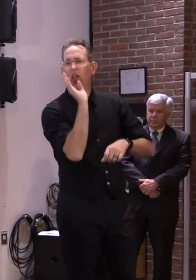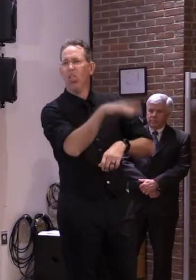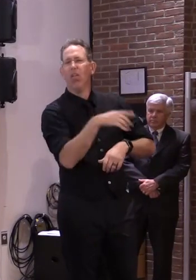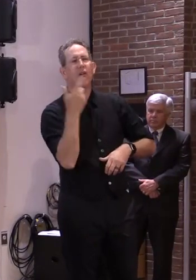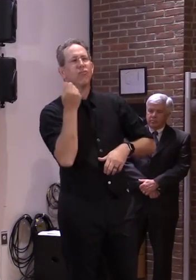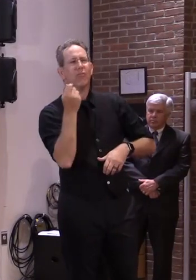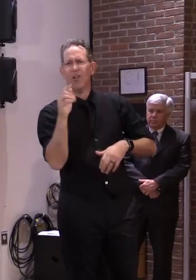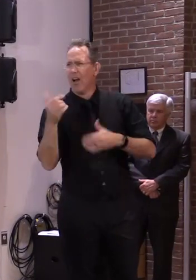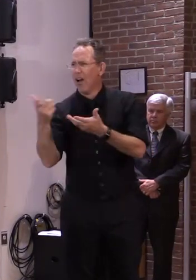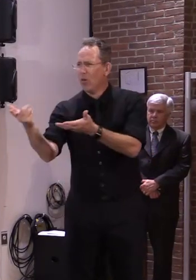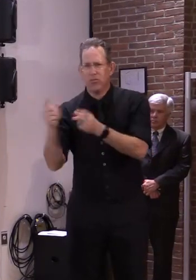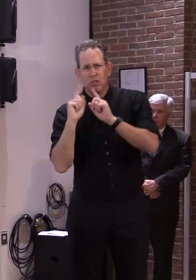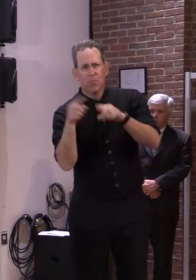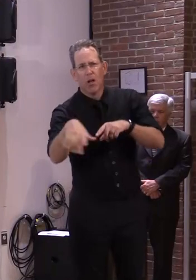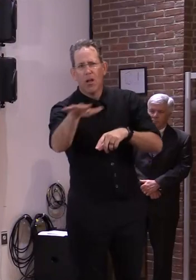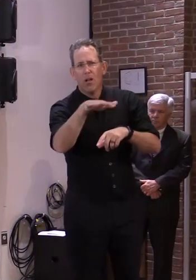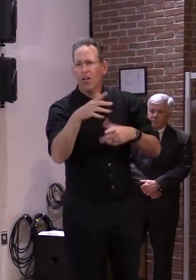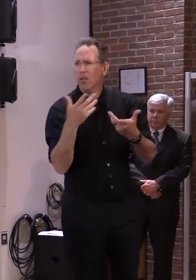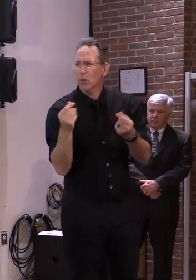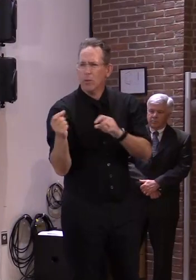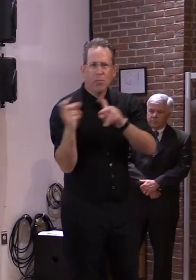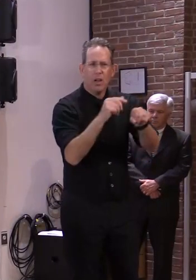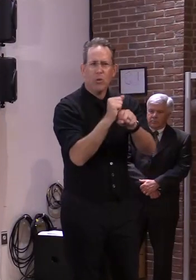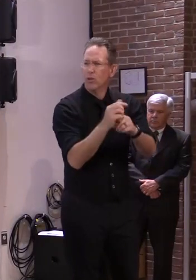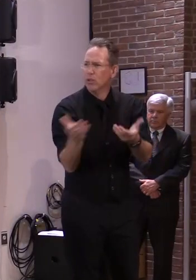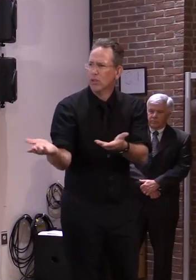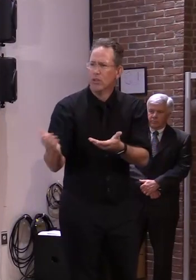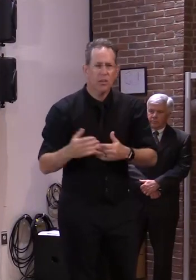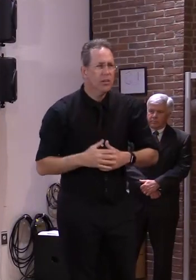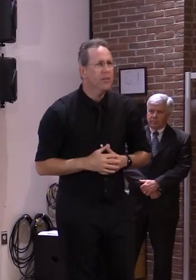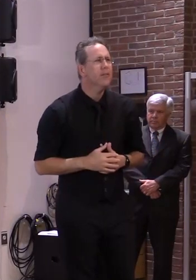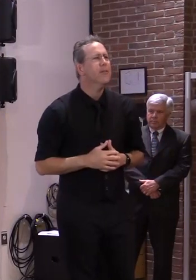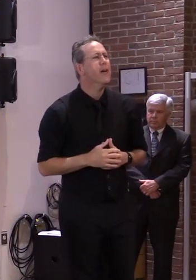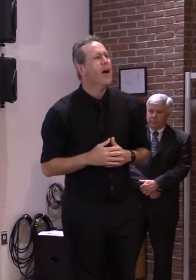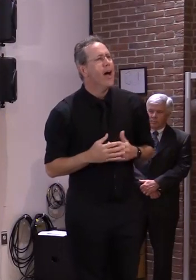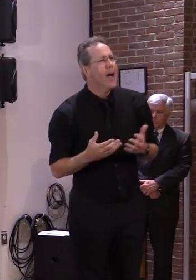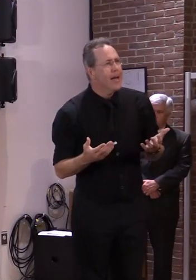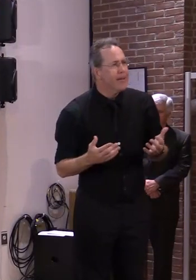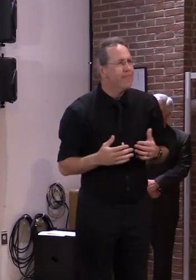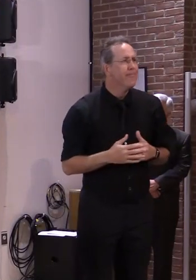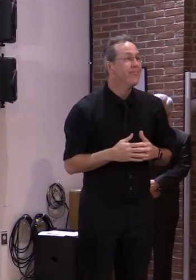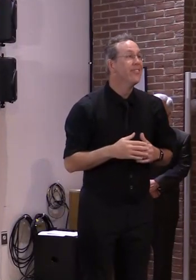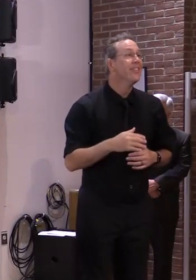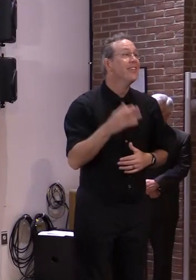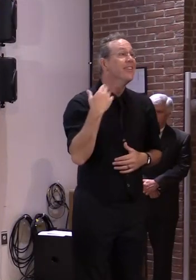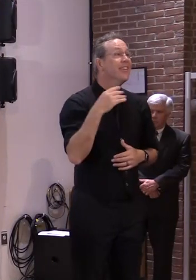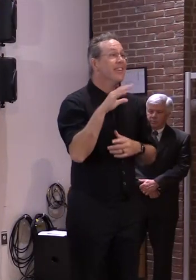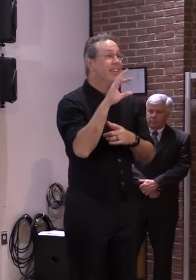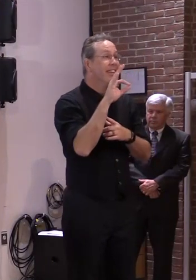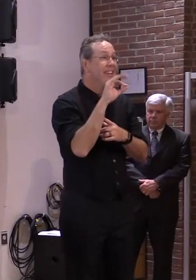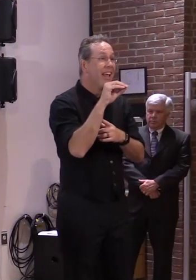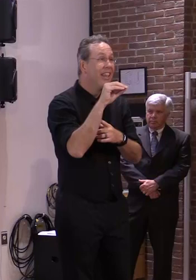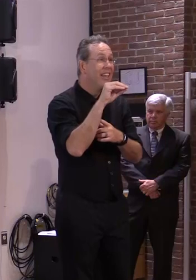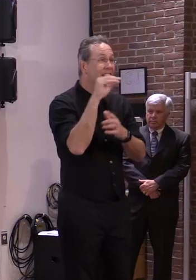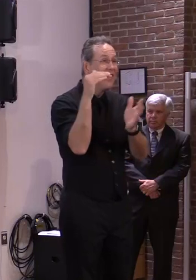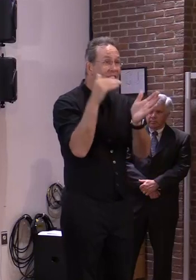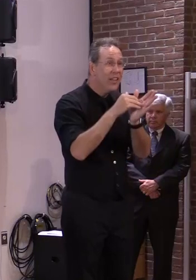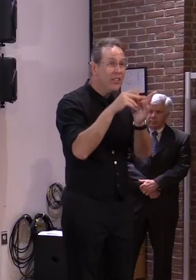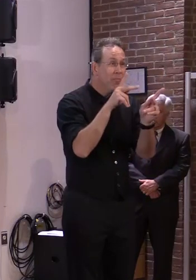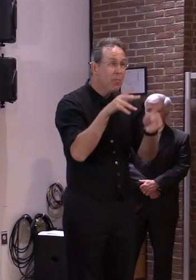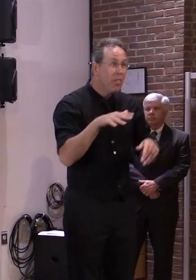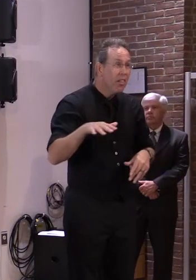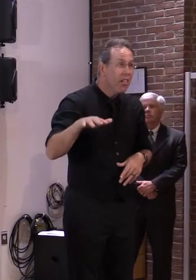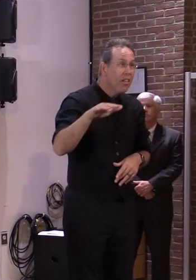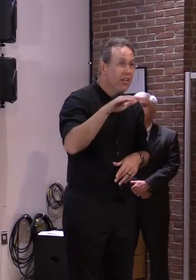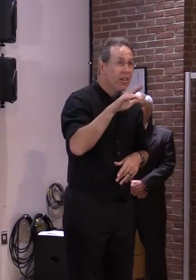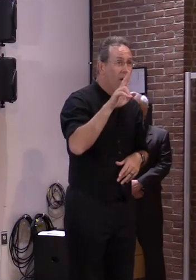obviously, we're moving in the right direction in some respects. We went from over 90,000 being on